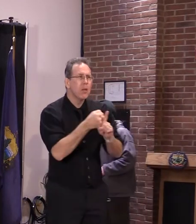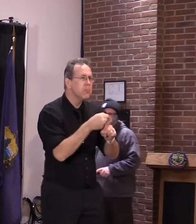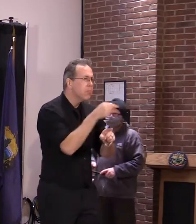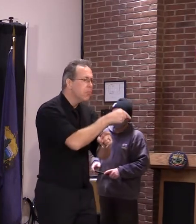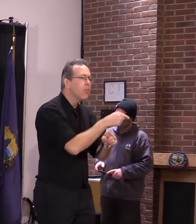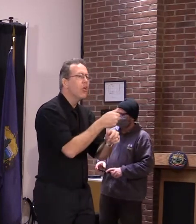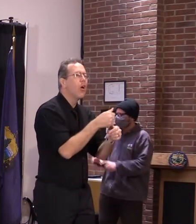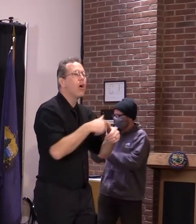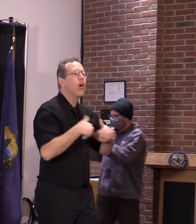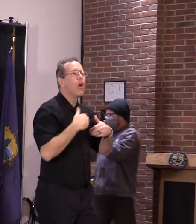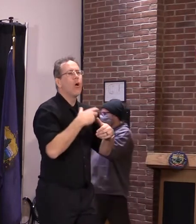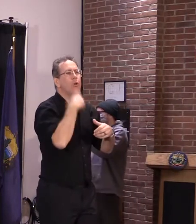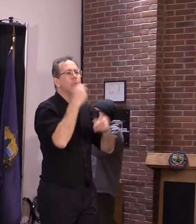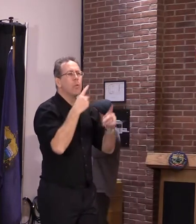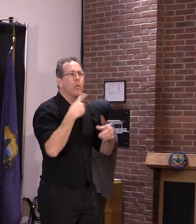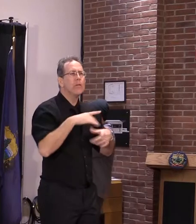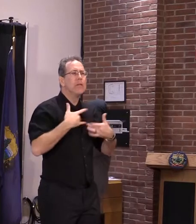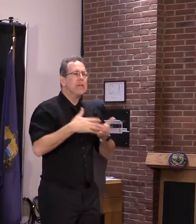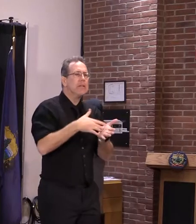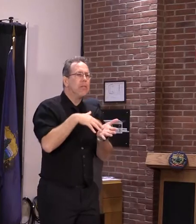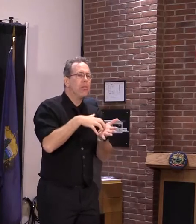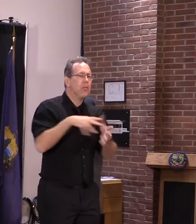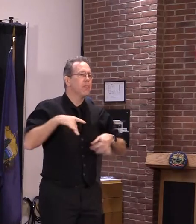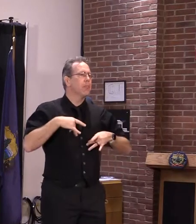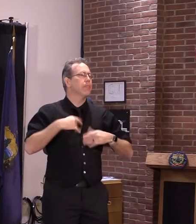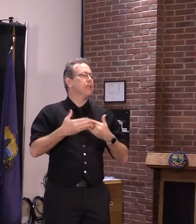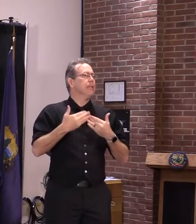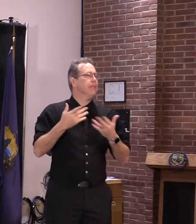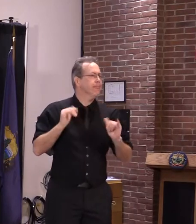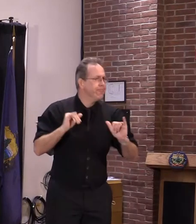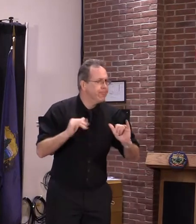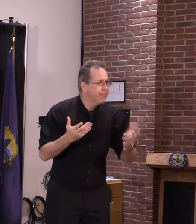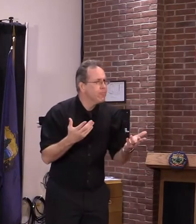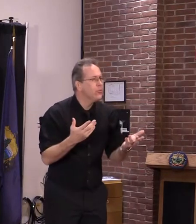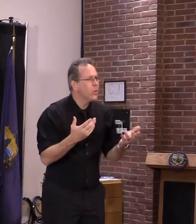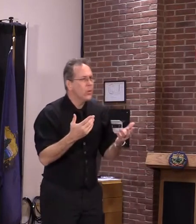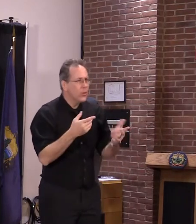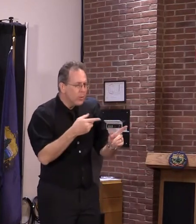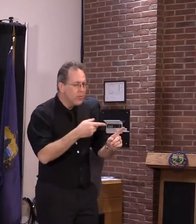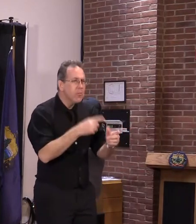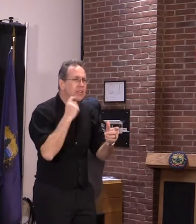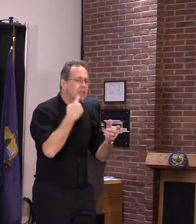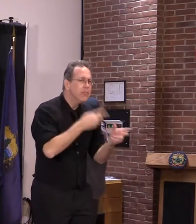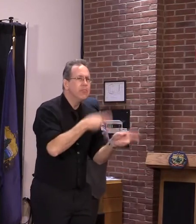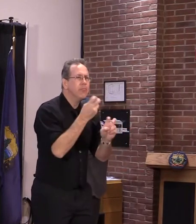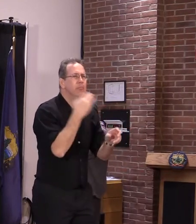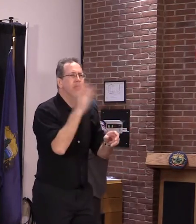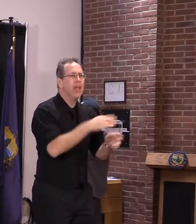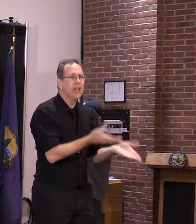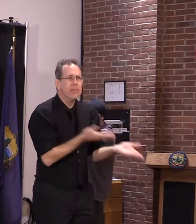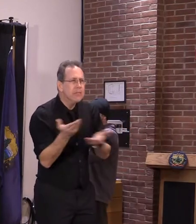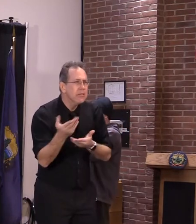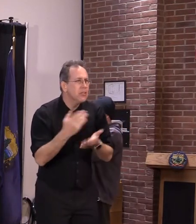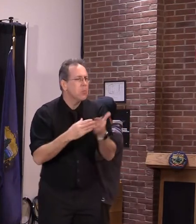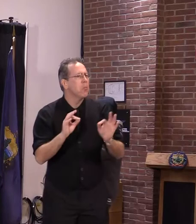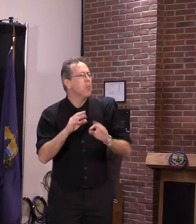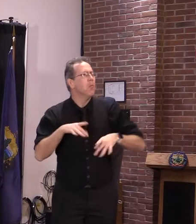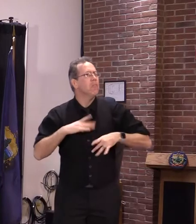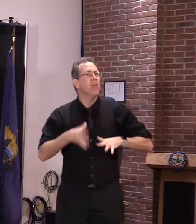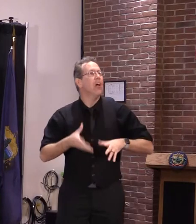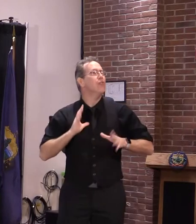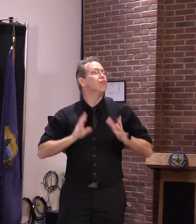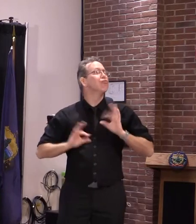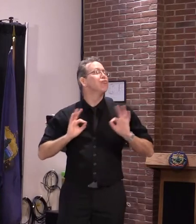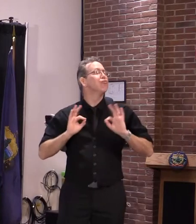camel's back and make them quite ill or even cause death. When we look at our outbreaks